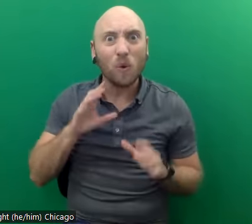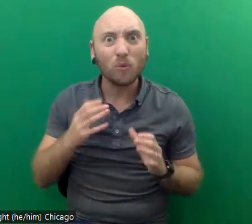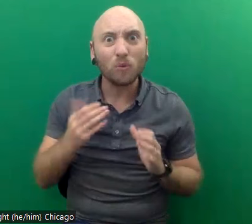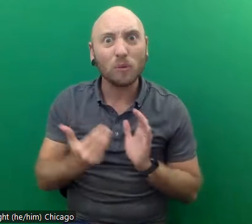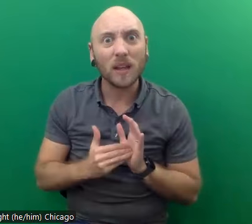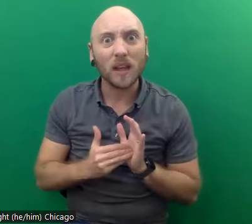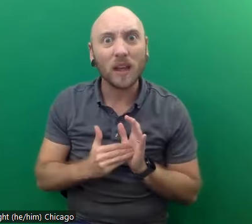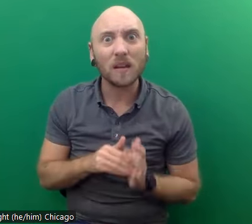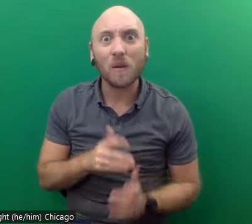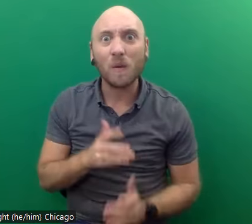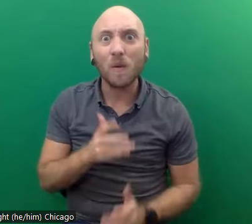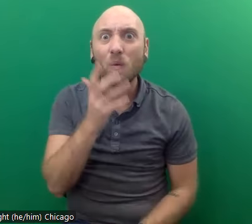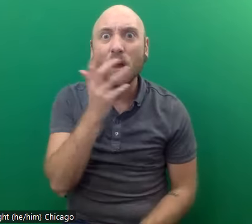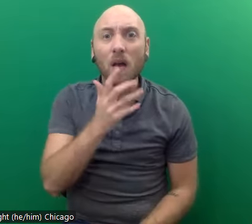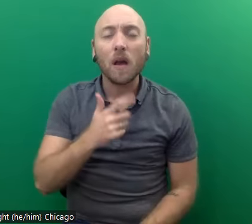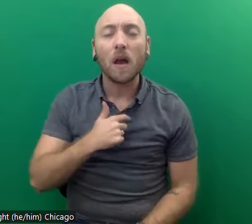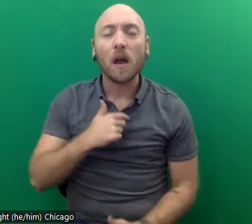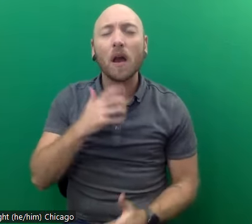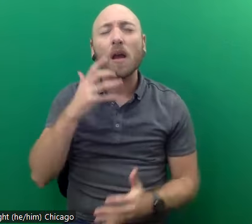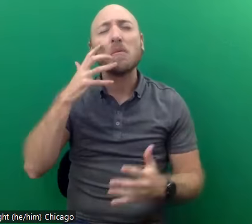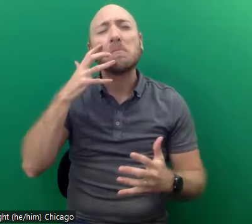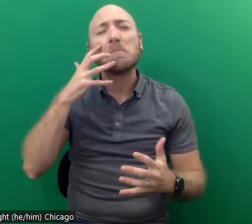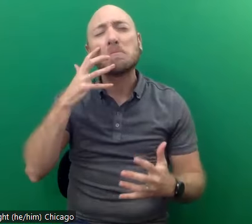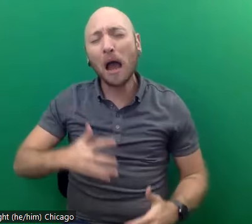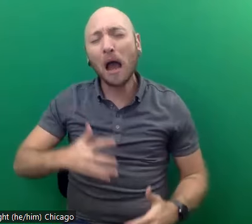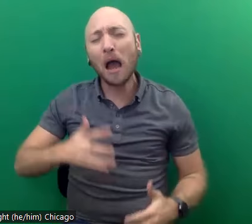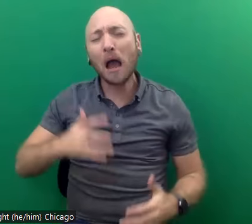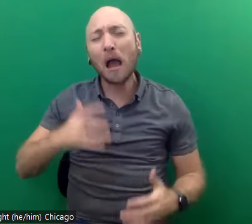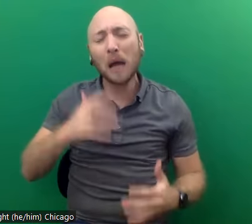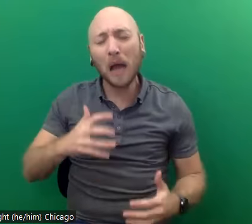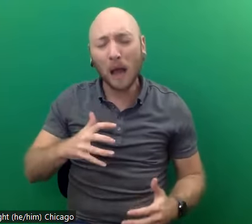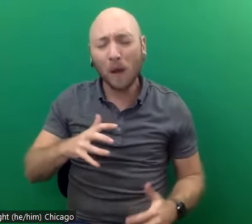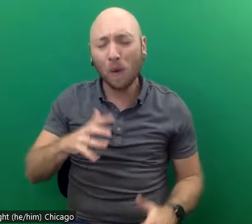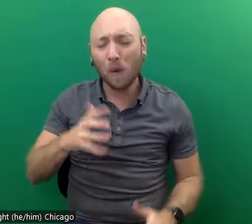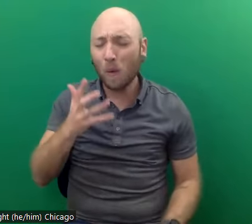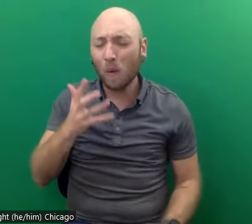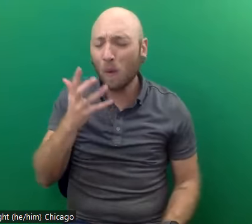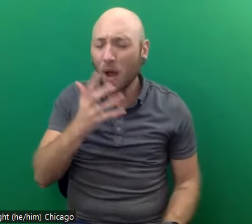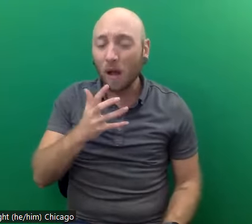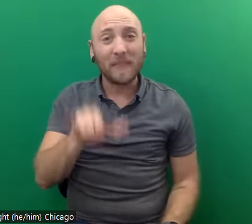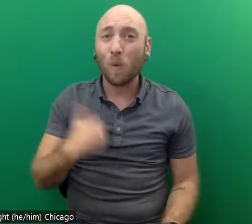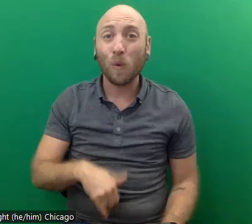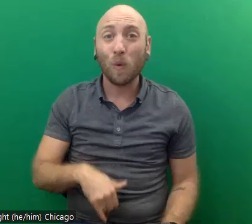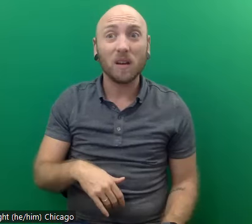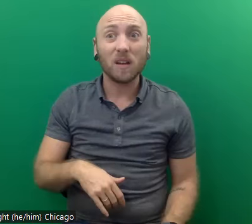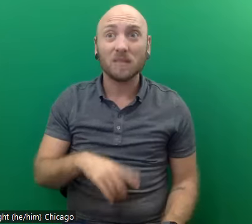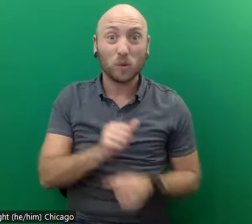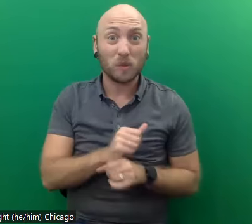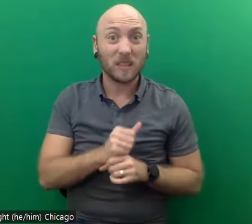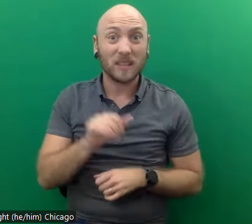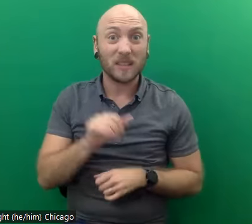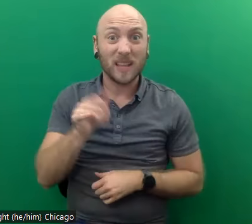And I lost it. And if that's not God saying, welcome home, I don't know what is. Chris, that's your